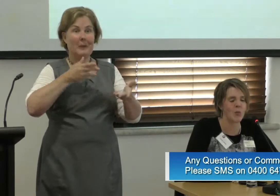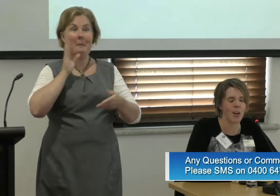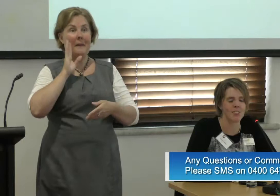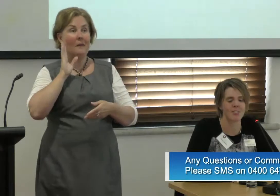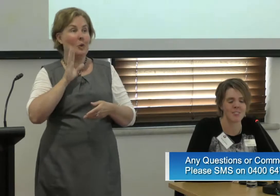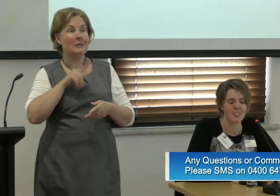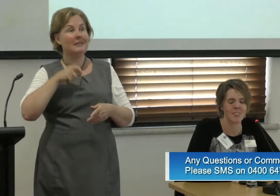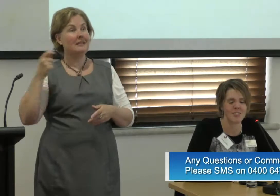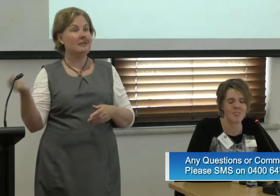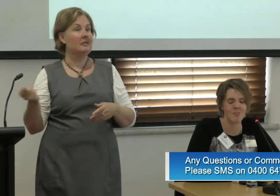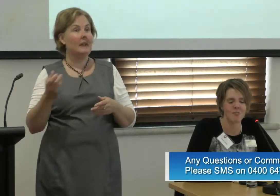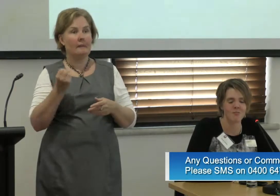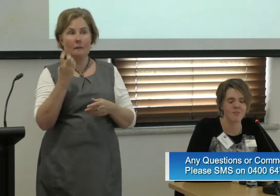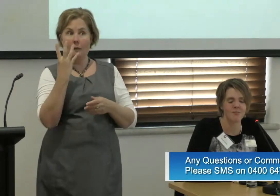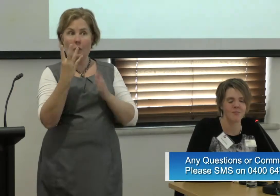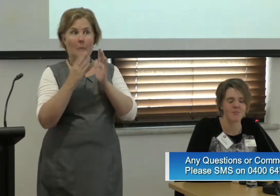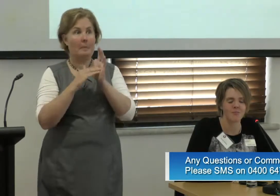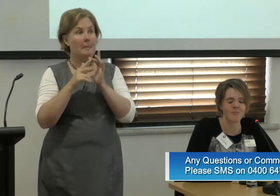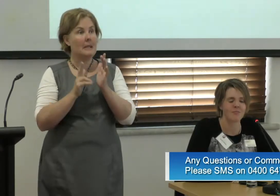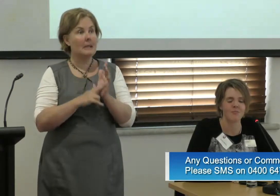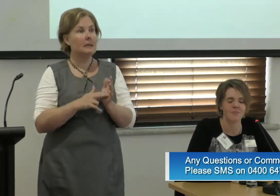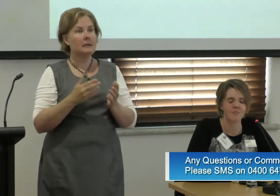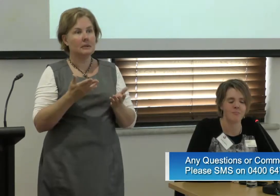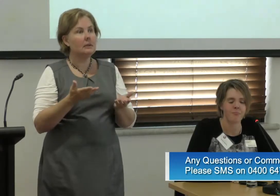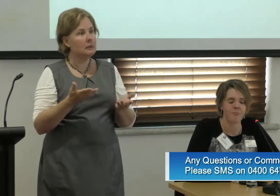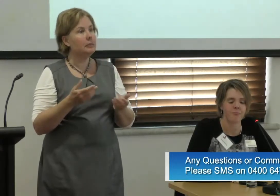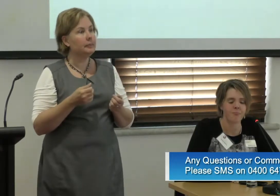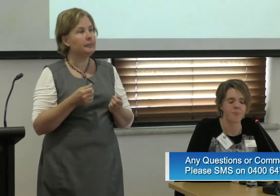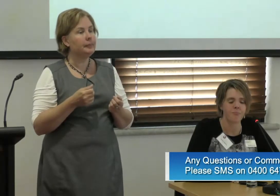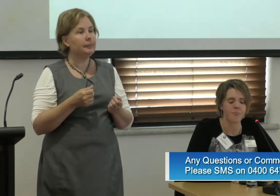All so right. use the time wisely. Yep.